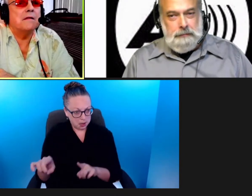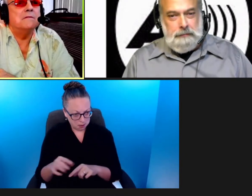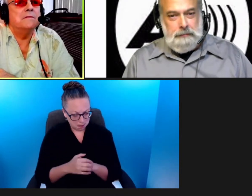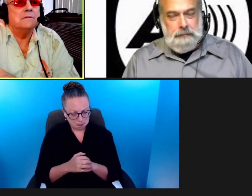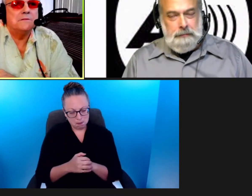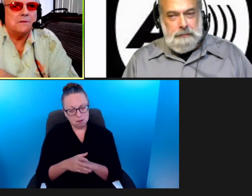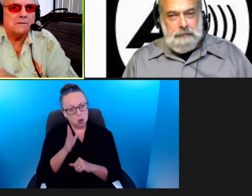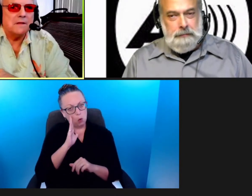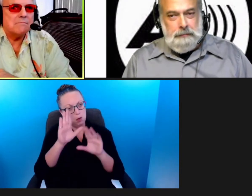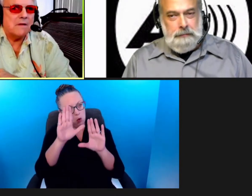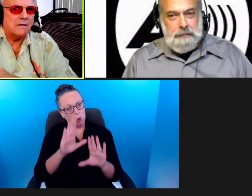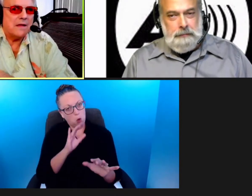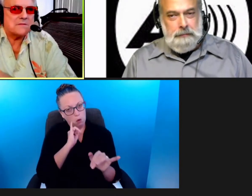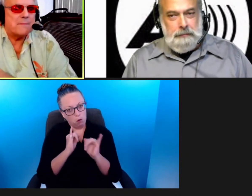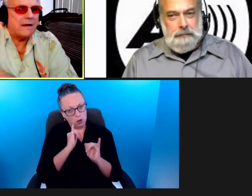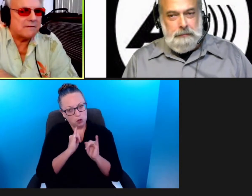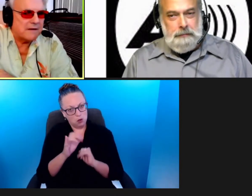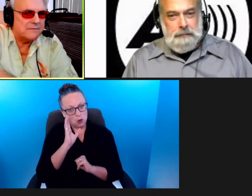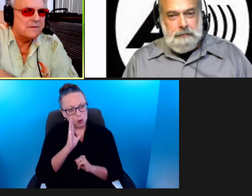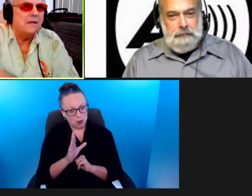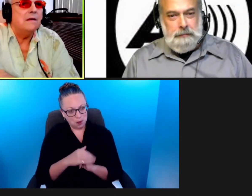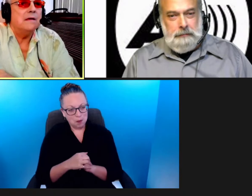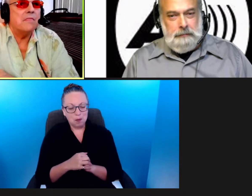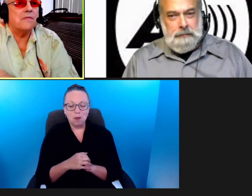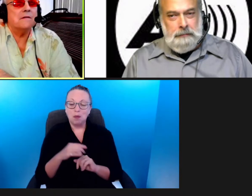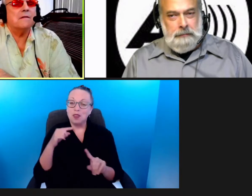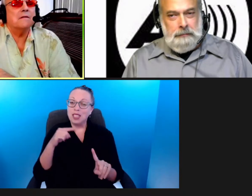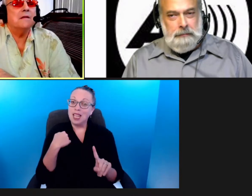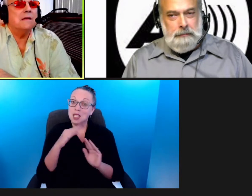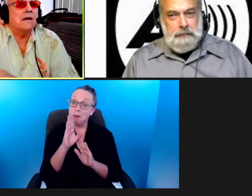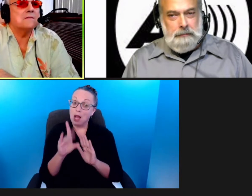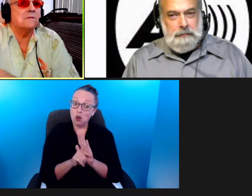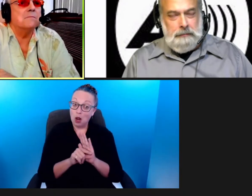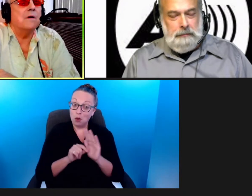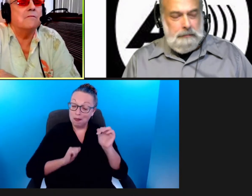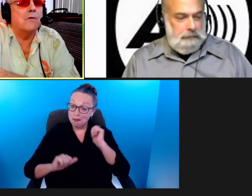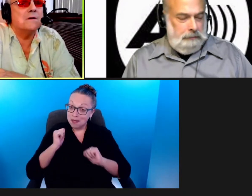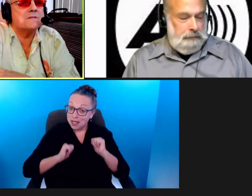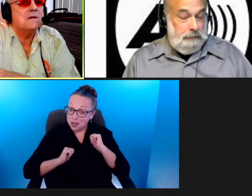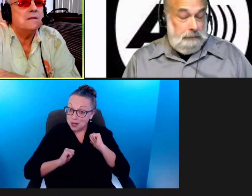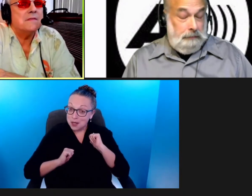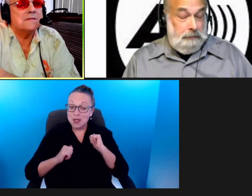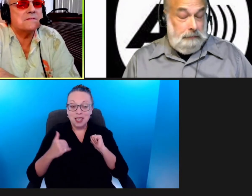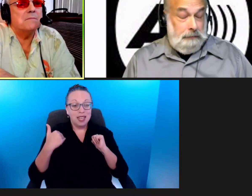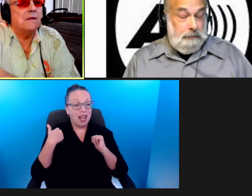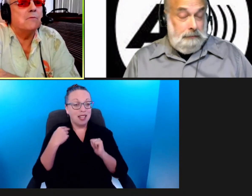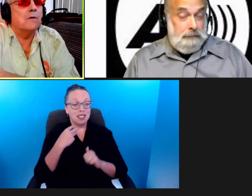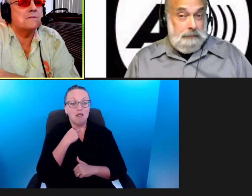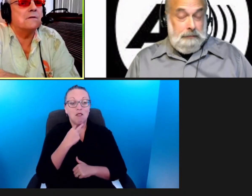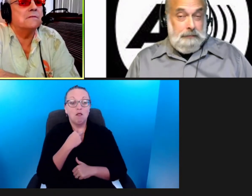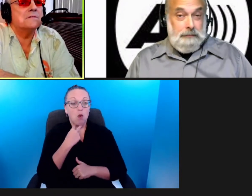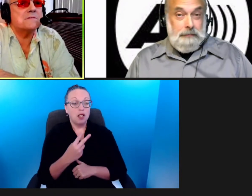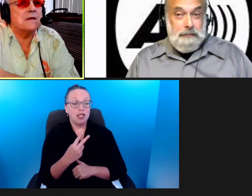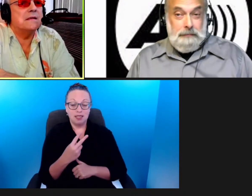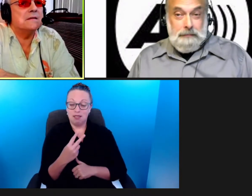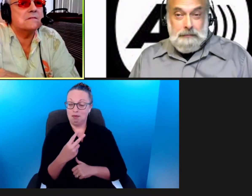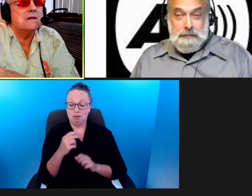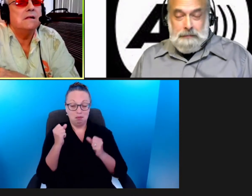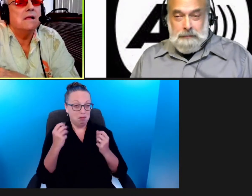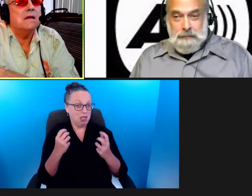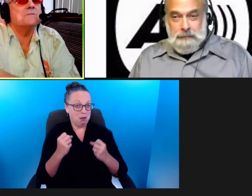great interview. Joel has a background in theater. He has a voice that has done many voiceovers,